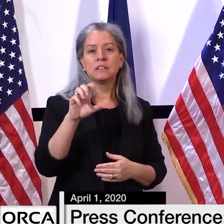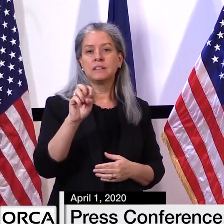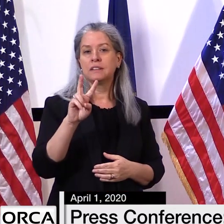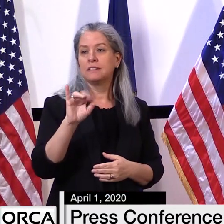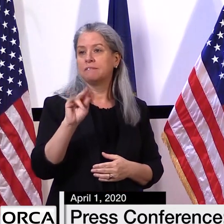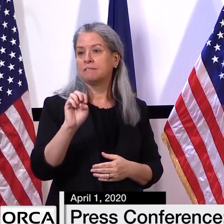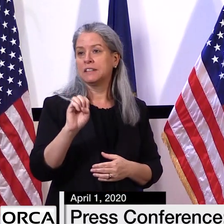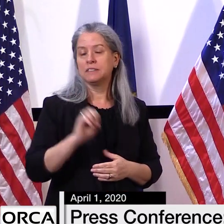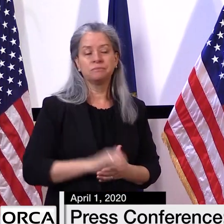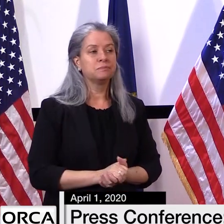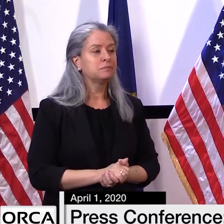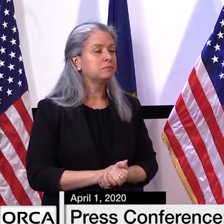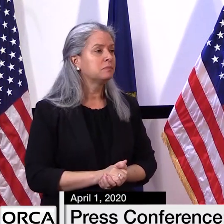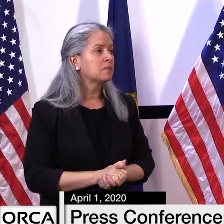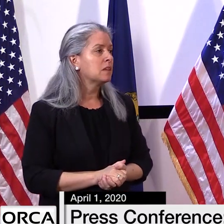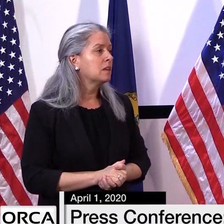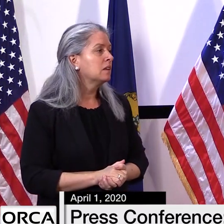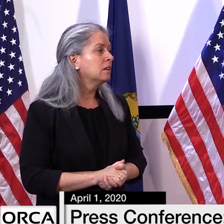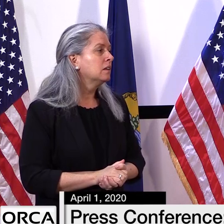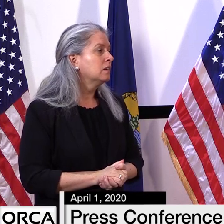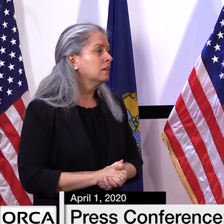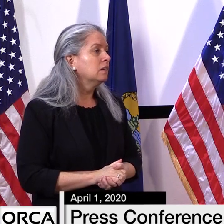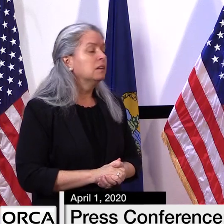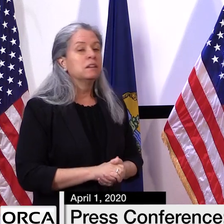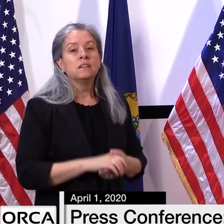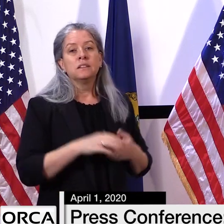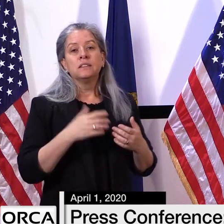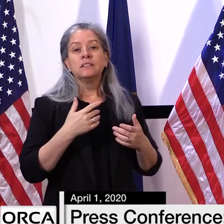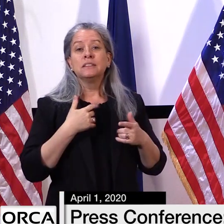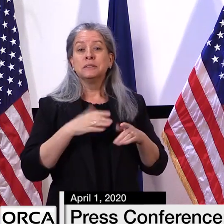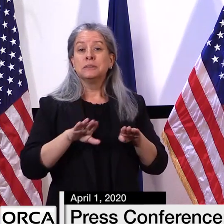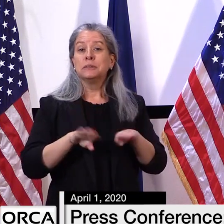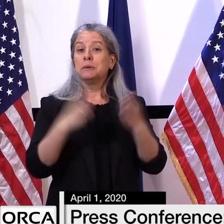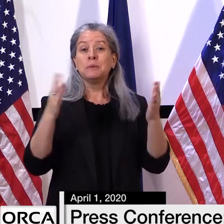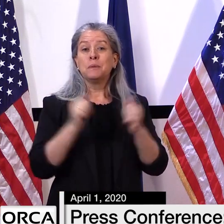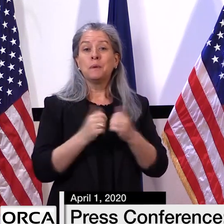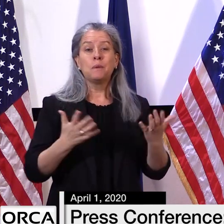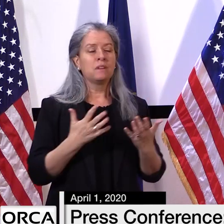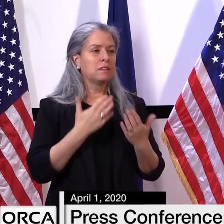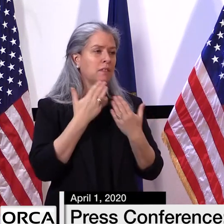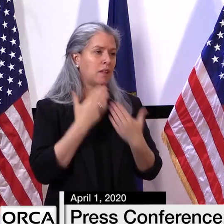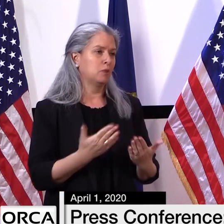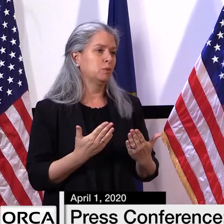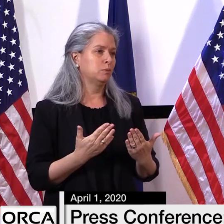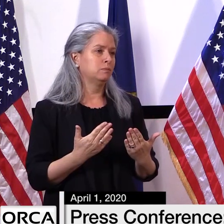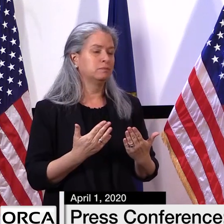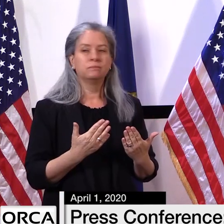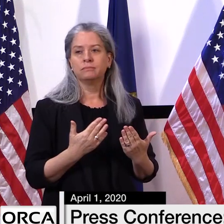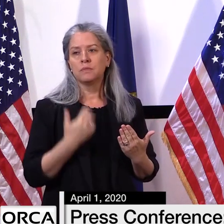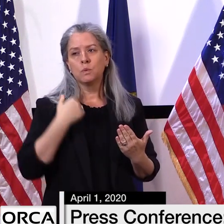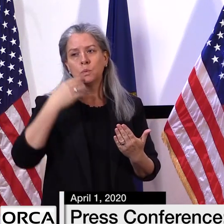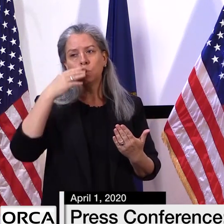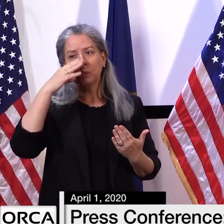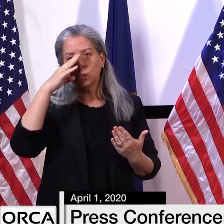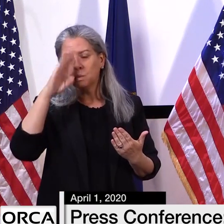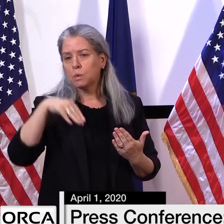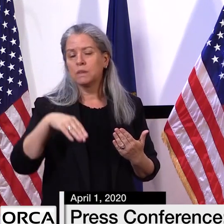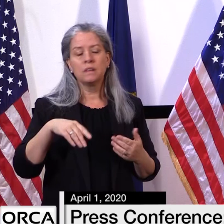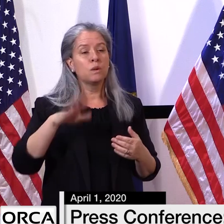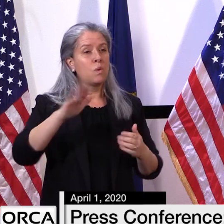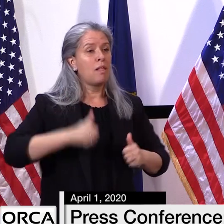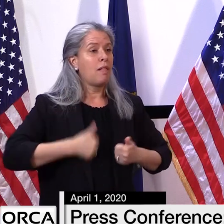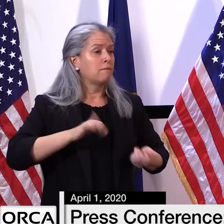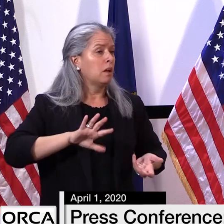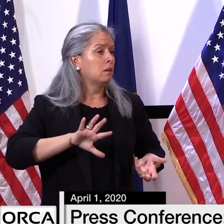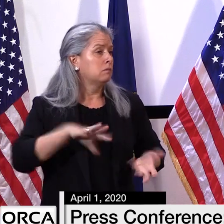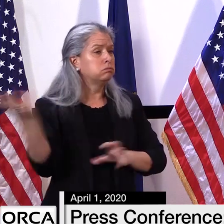I want to begin by thanking Vermonters for the way they're dealing with this massive disruption that COVID-19 has brought to our